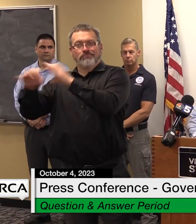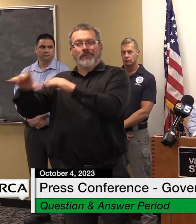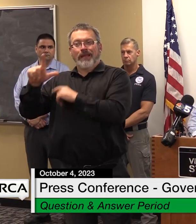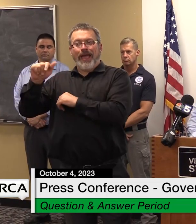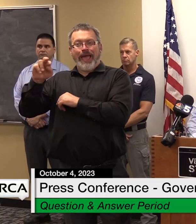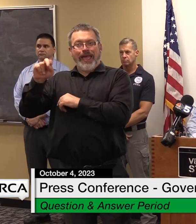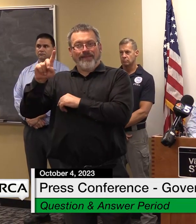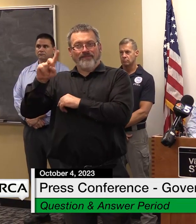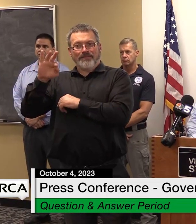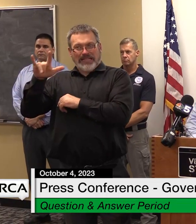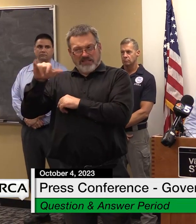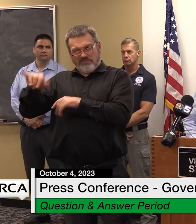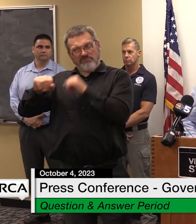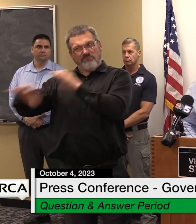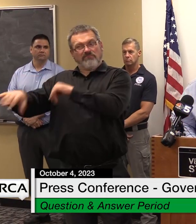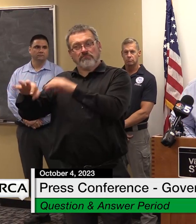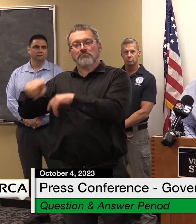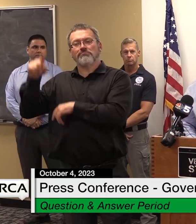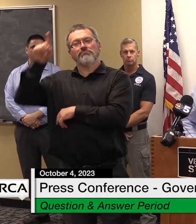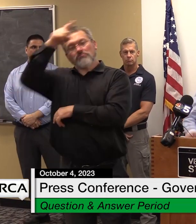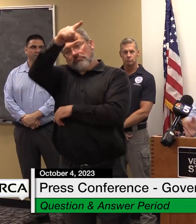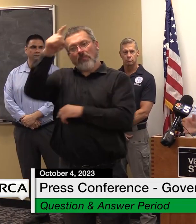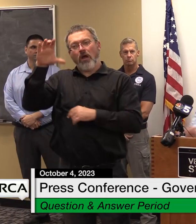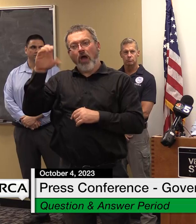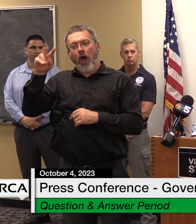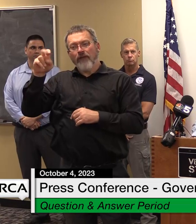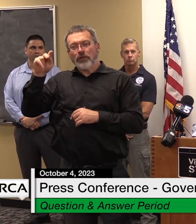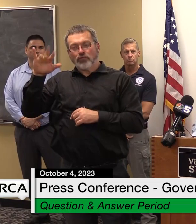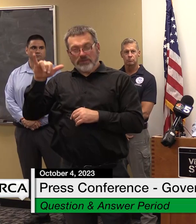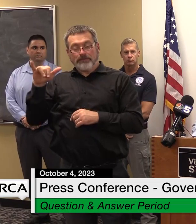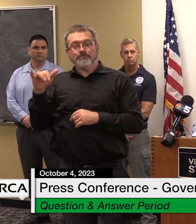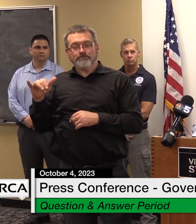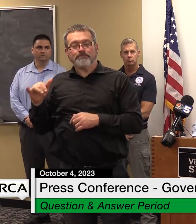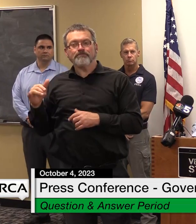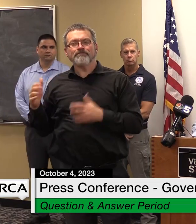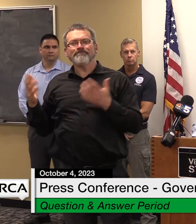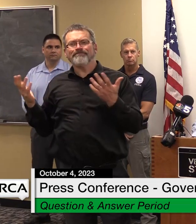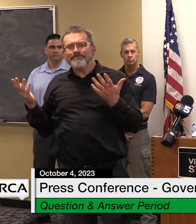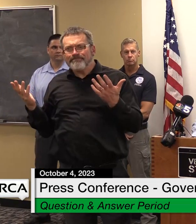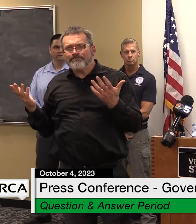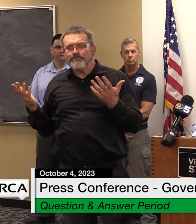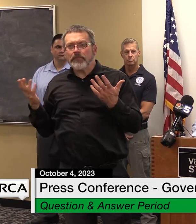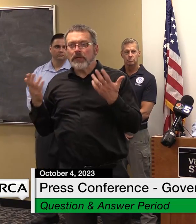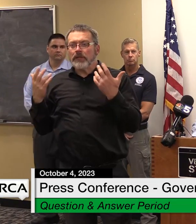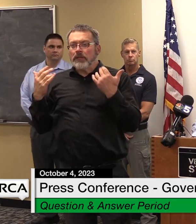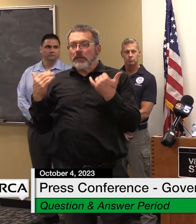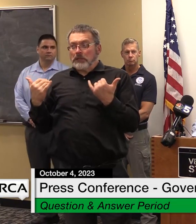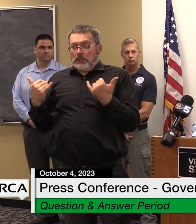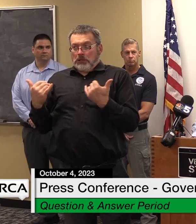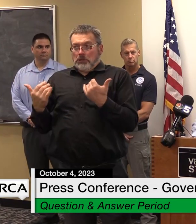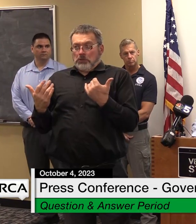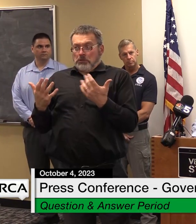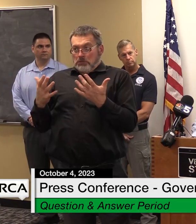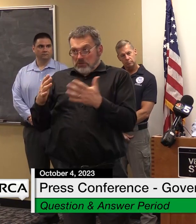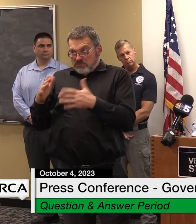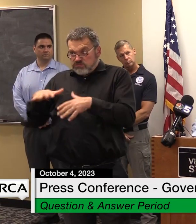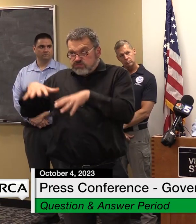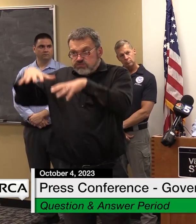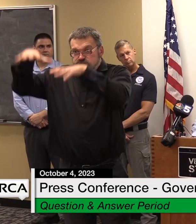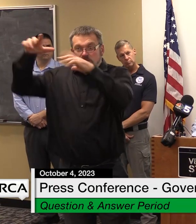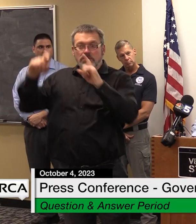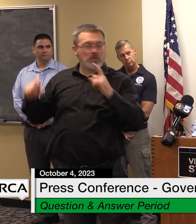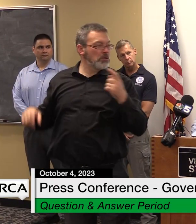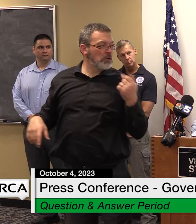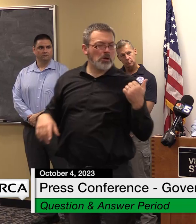there any concerns that it can handle it, or are we going to be all right there? It seems as though we've been all right. We've certainly peaked